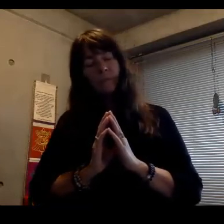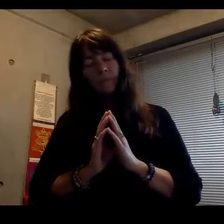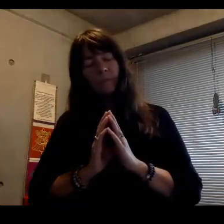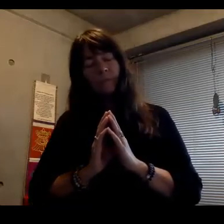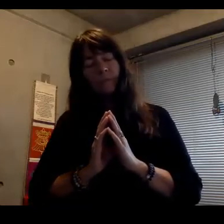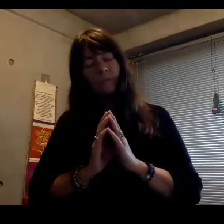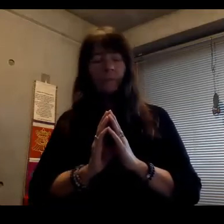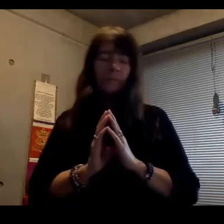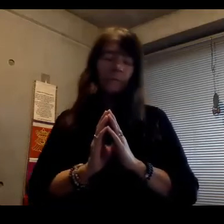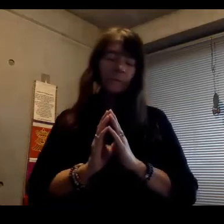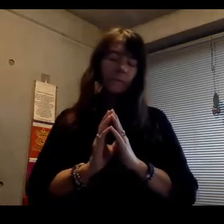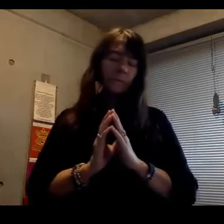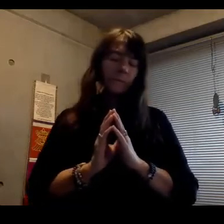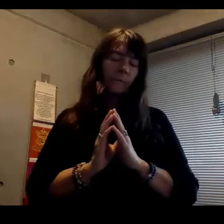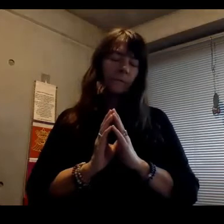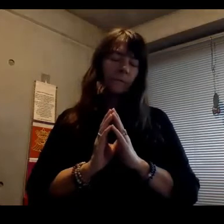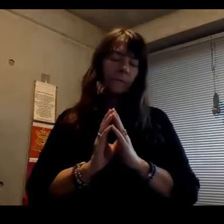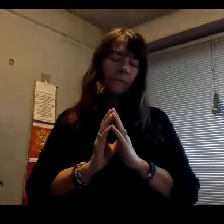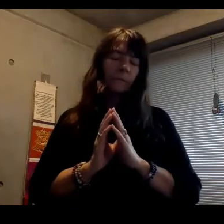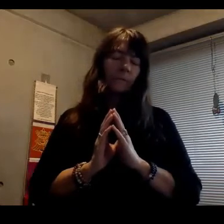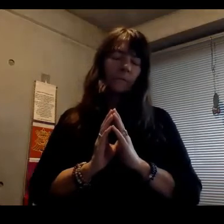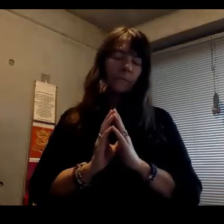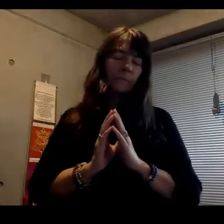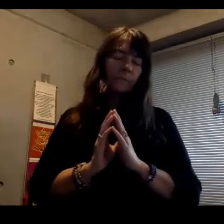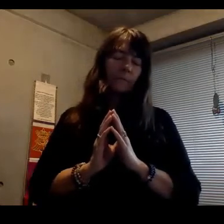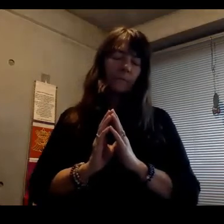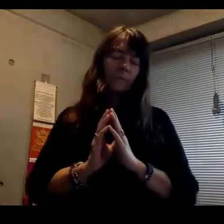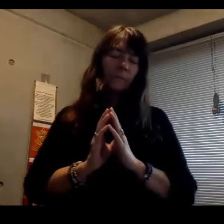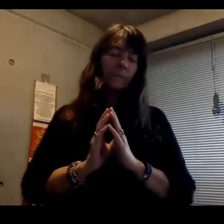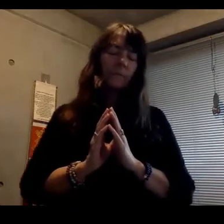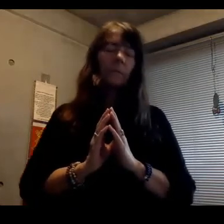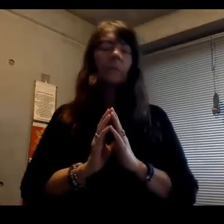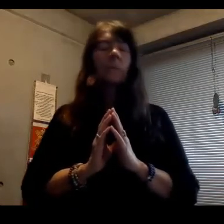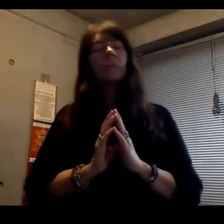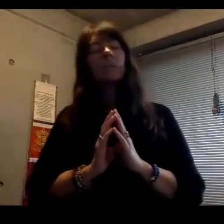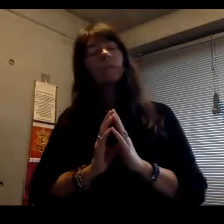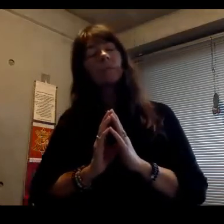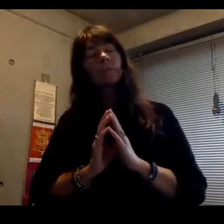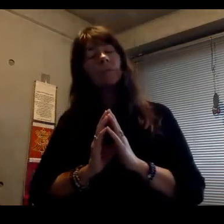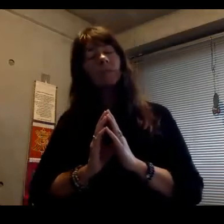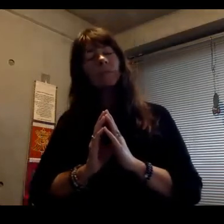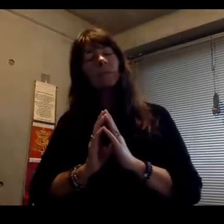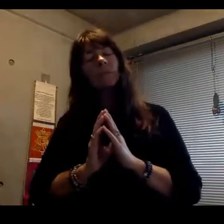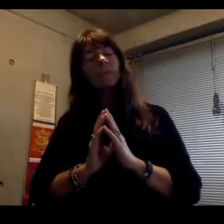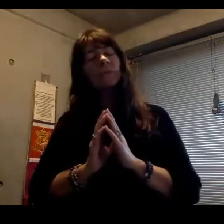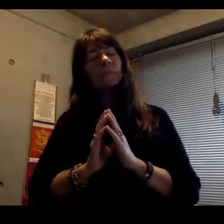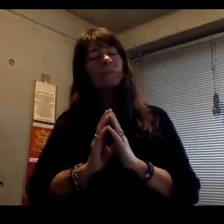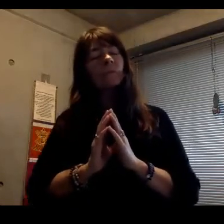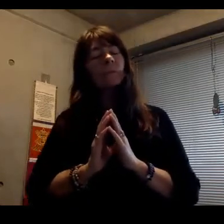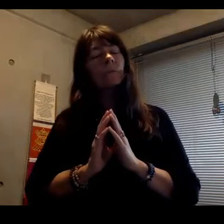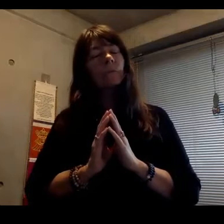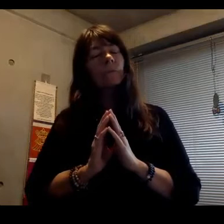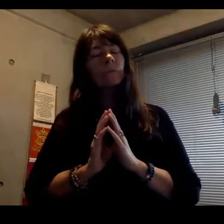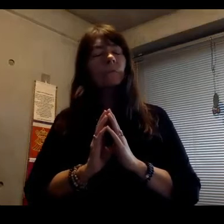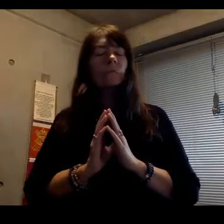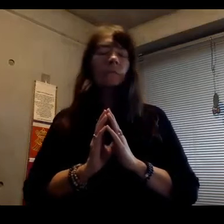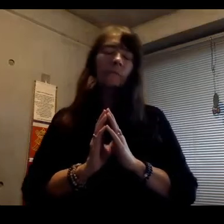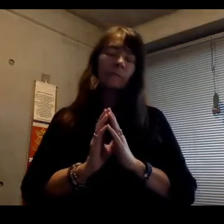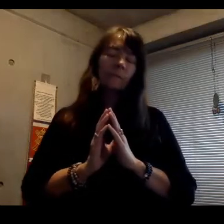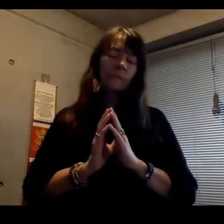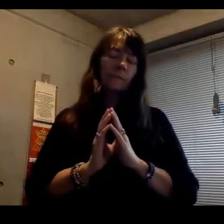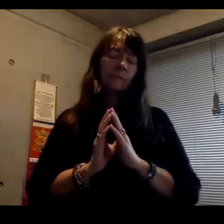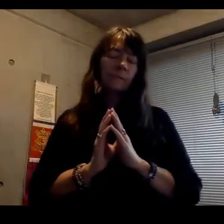bring harm to, like, professional harm to people. And in the old days they would burn you at the stake